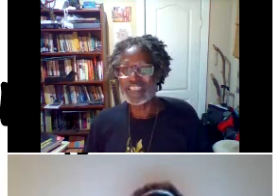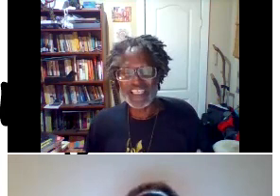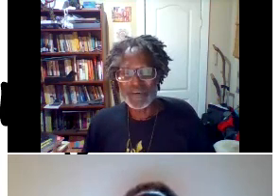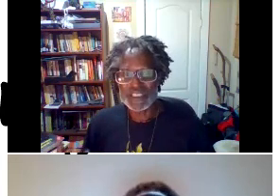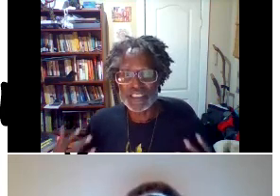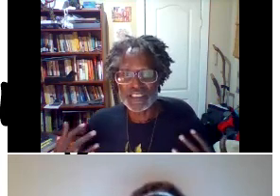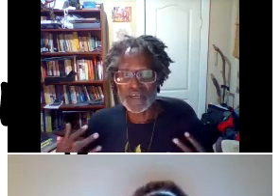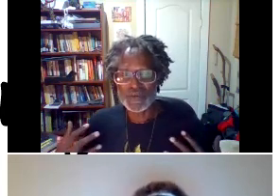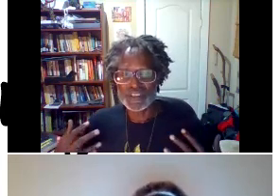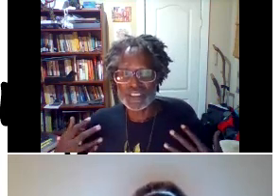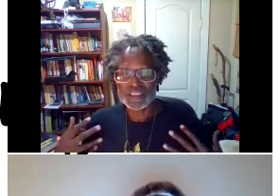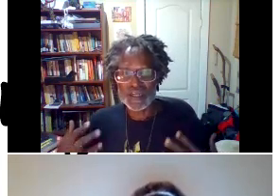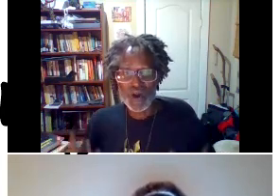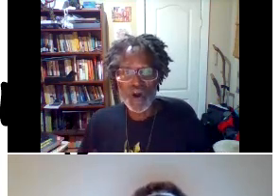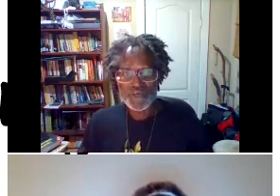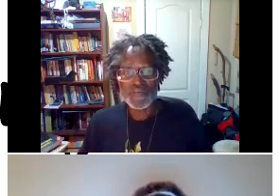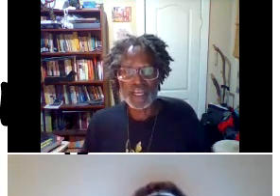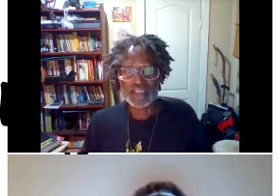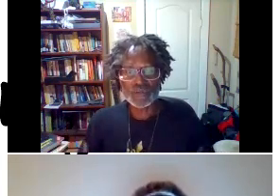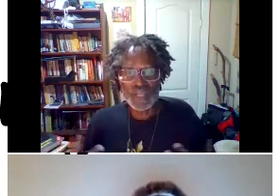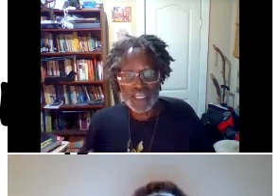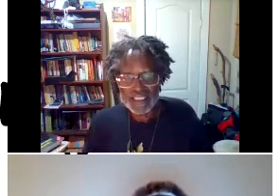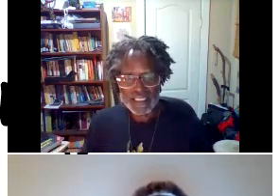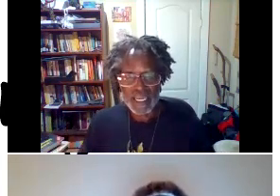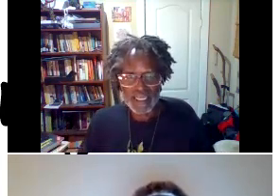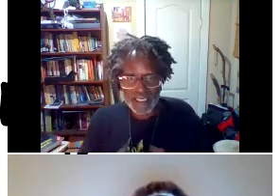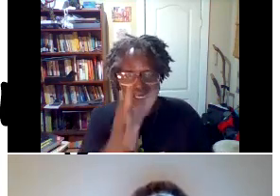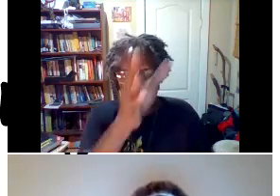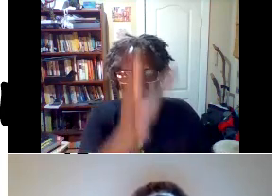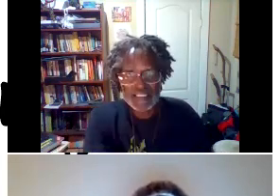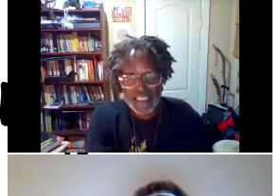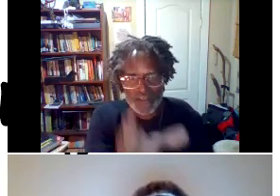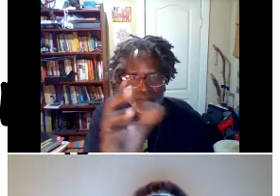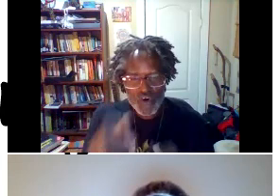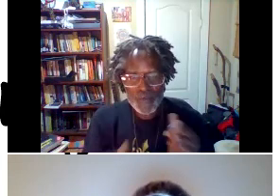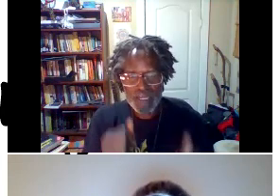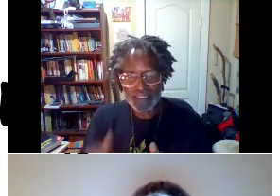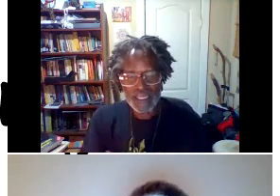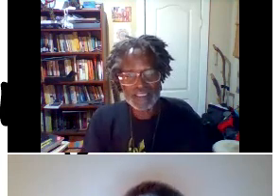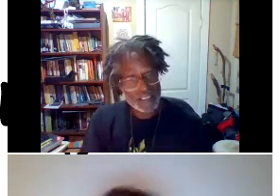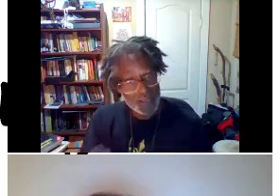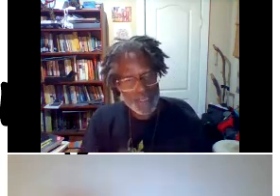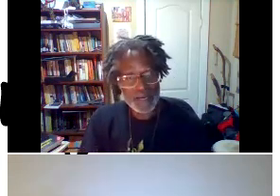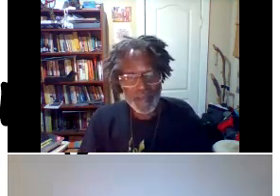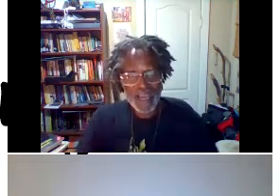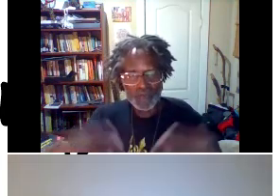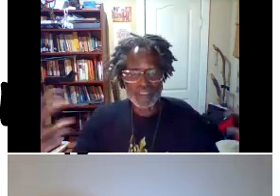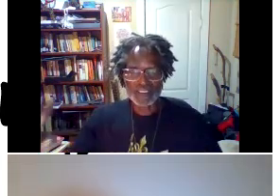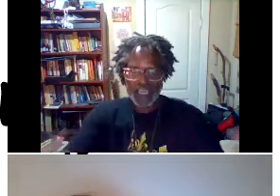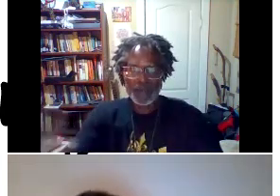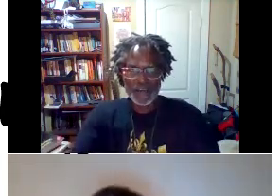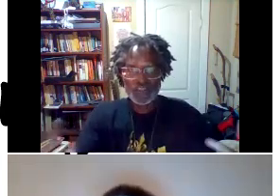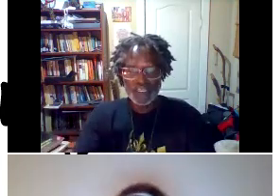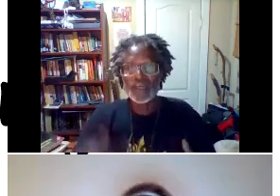so it was just heartfelling to listen and see the movement and things, and then we come back with